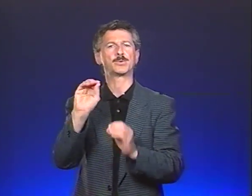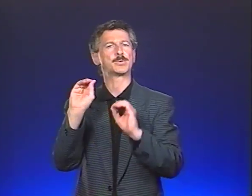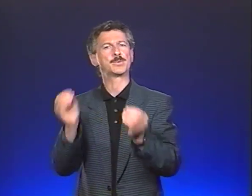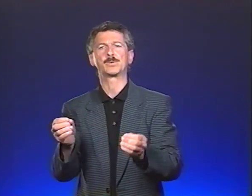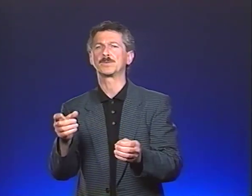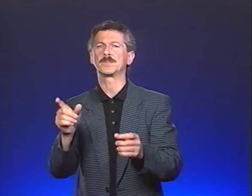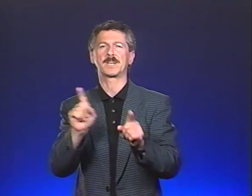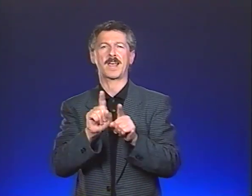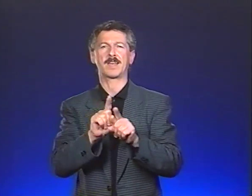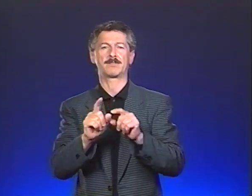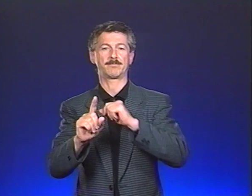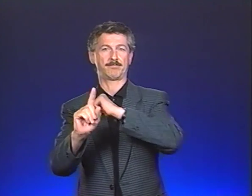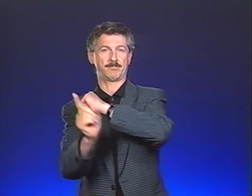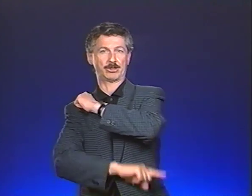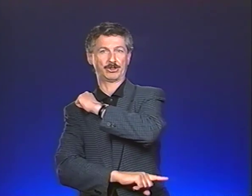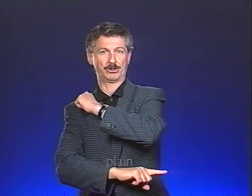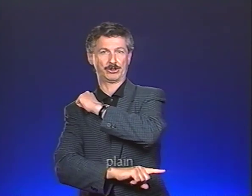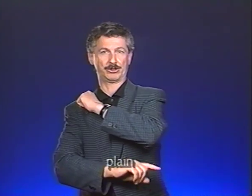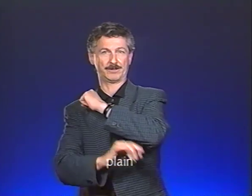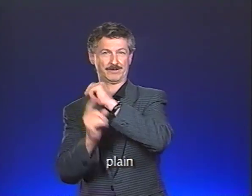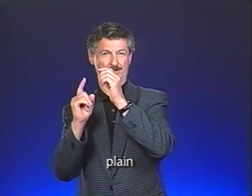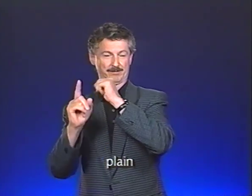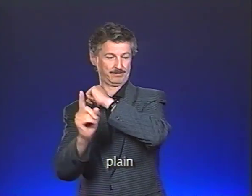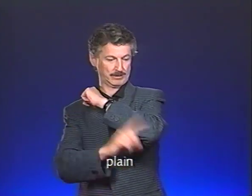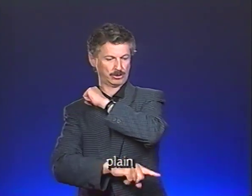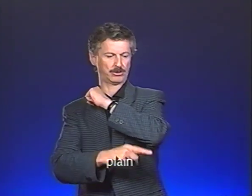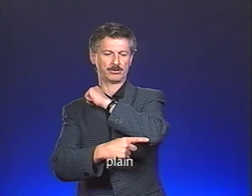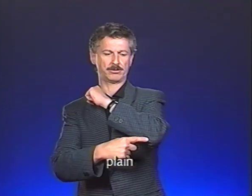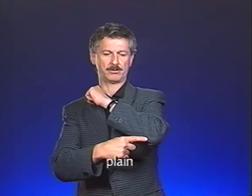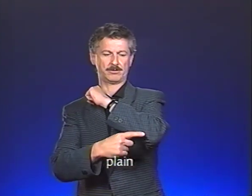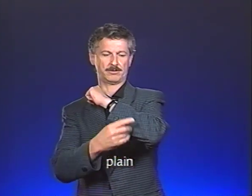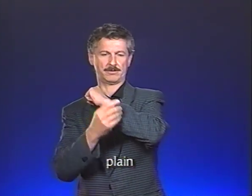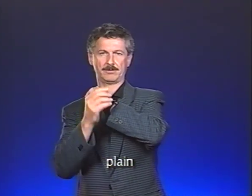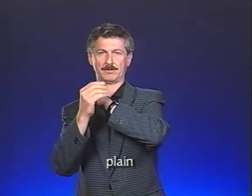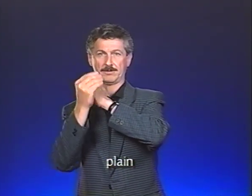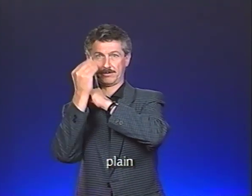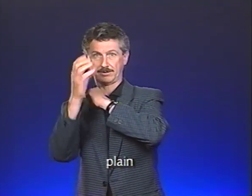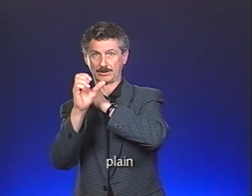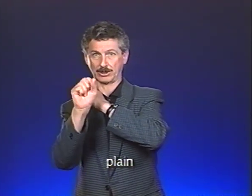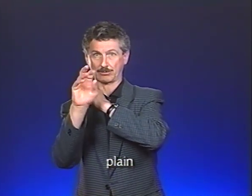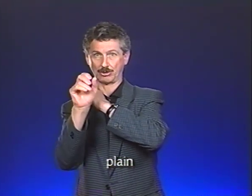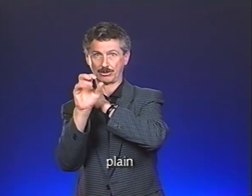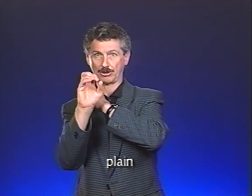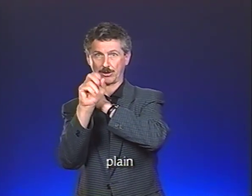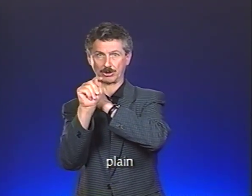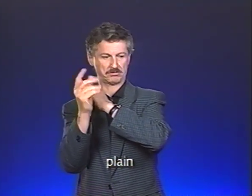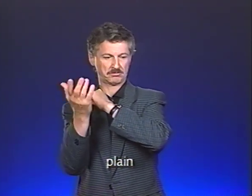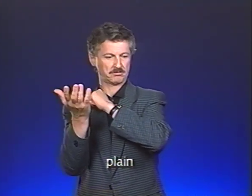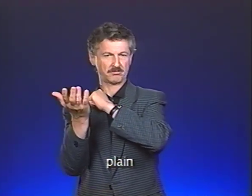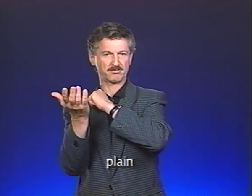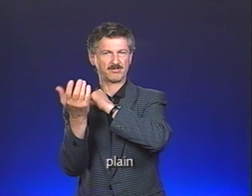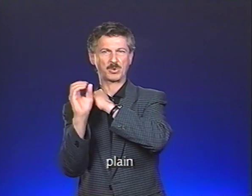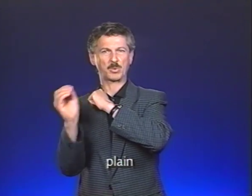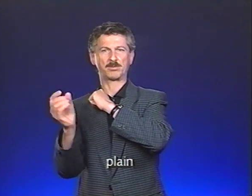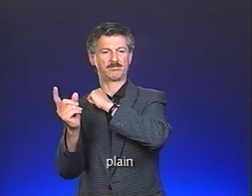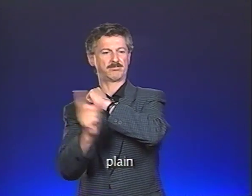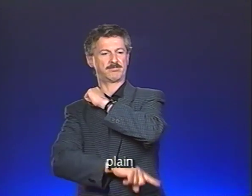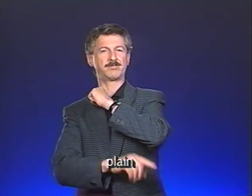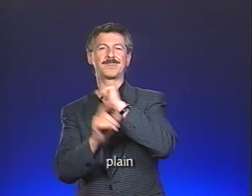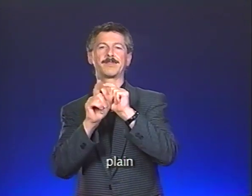specify subject-object information. For example, the sign punish. There is no information in